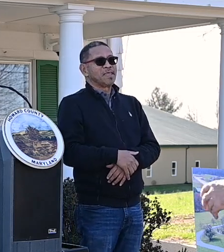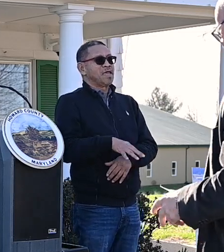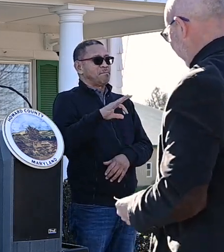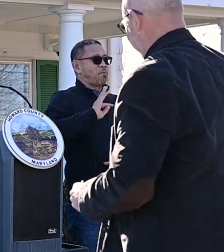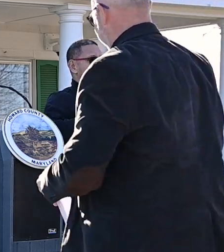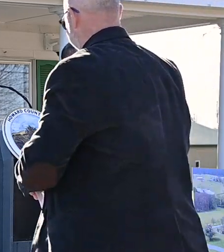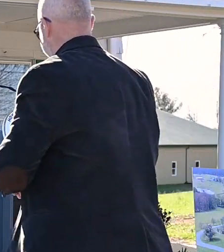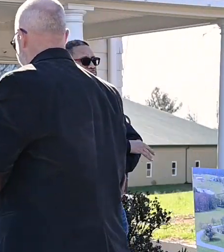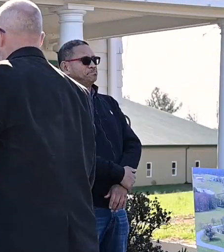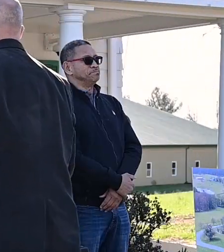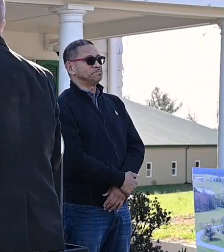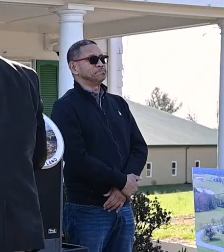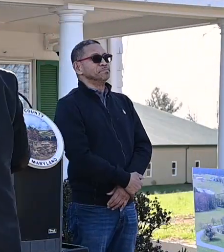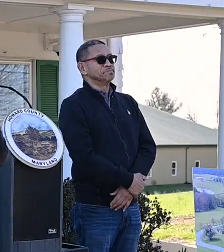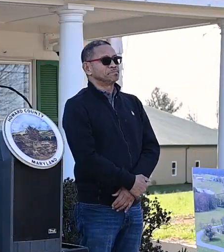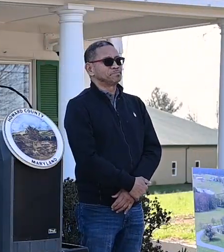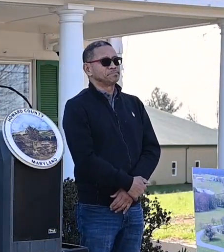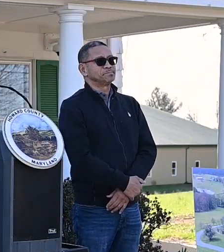Board.